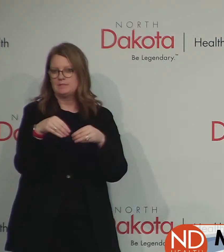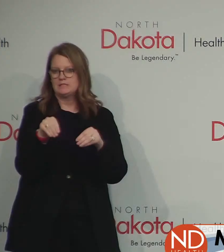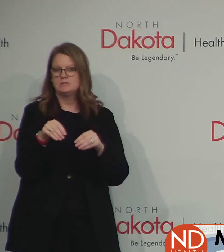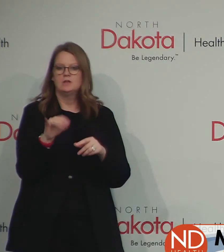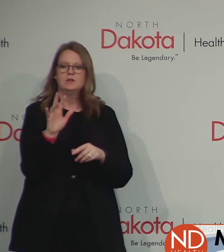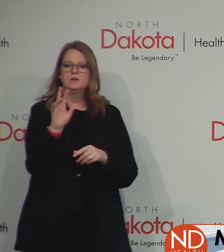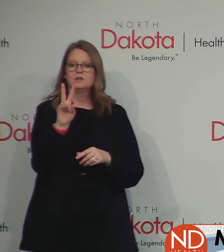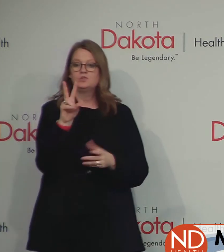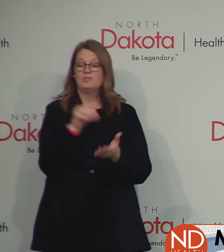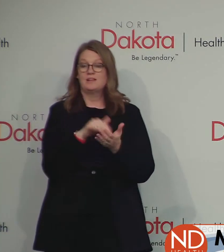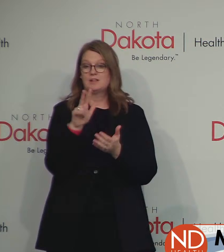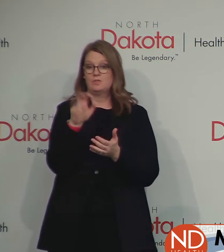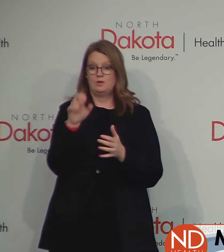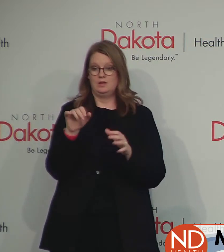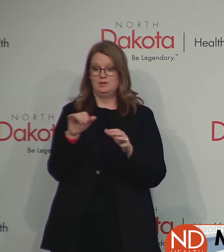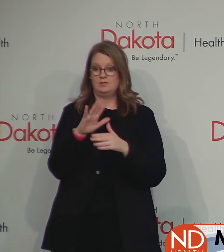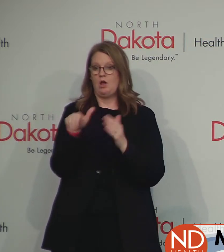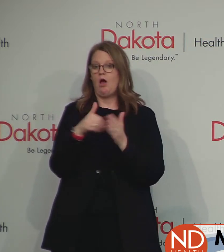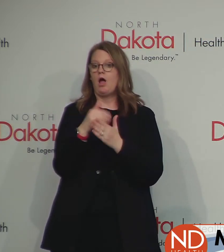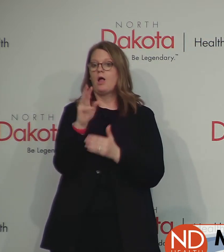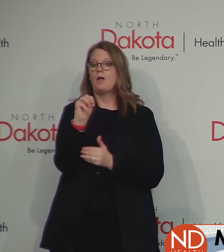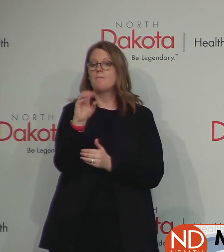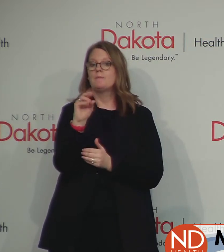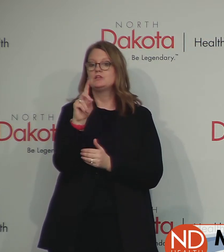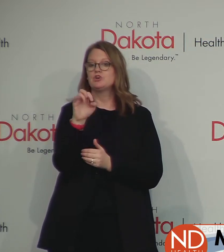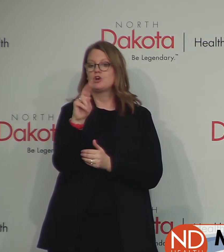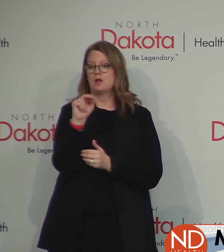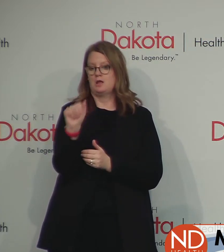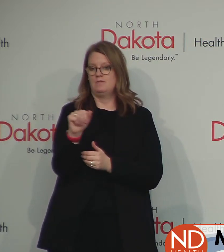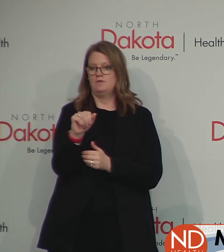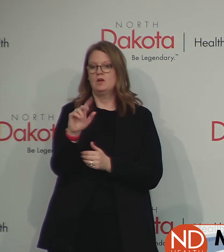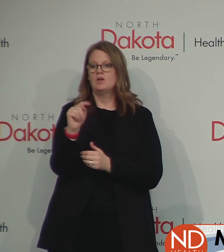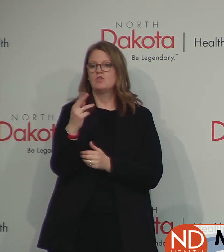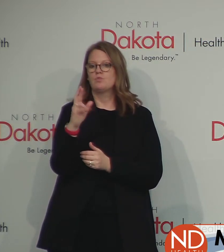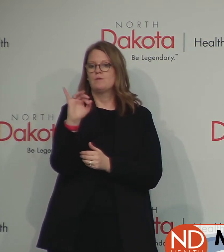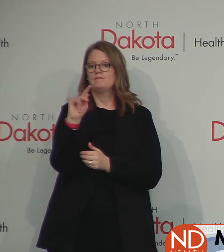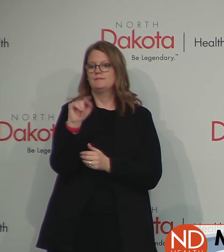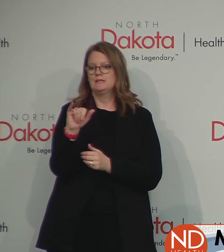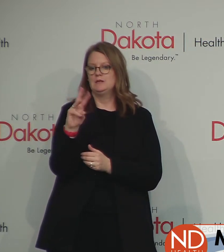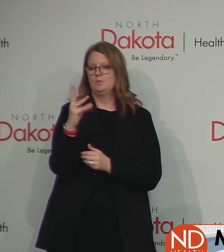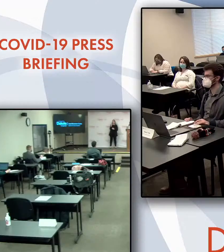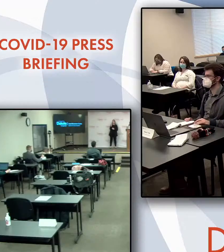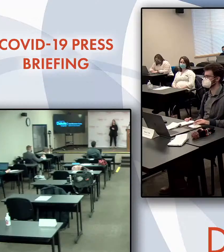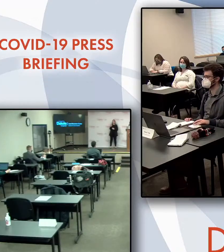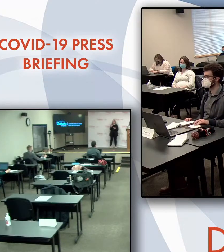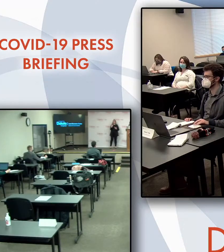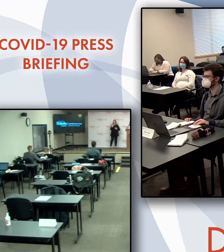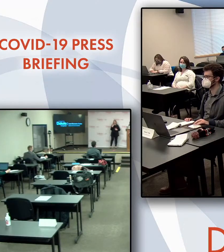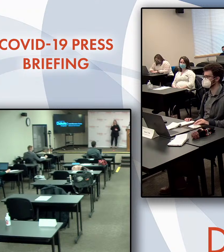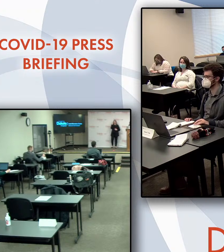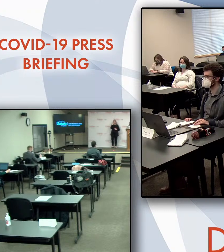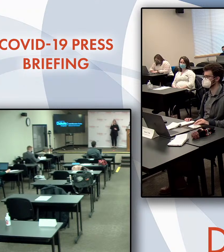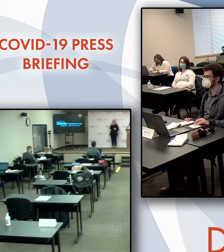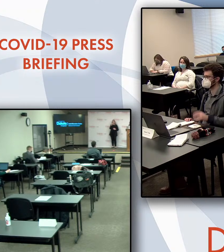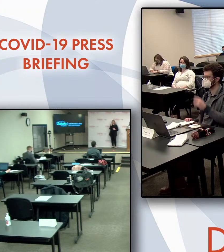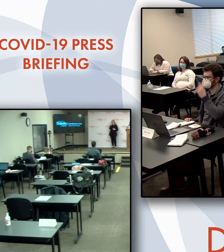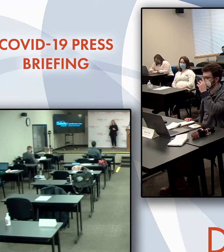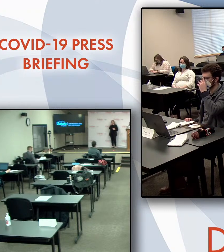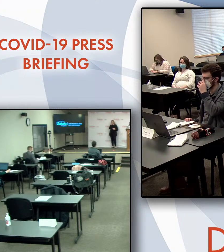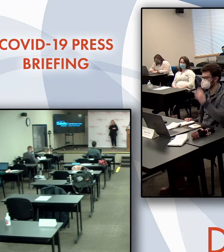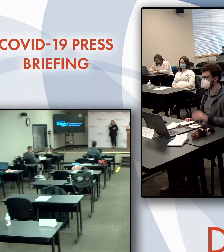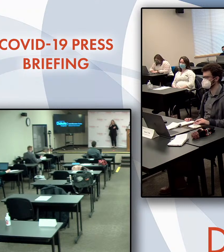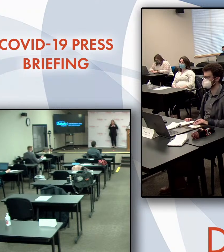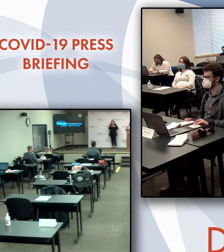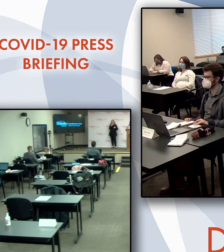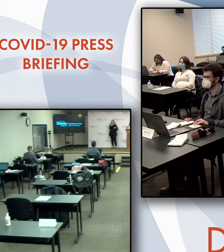2,300 doses that are going to Thrifty White are all Moderna. And I guess a follow-up, is there a reason that we haven't seen much of an increase in the Pfizer